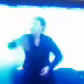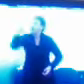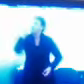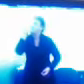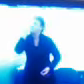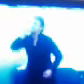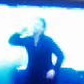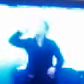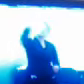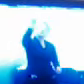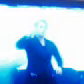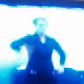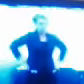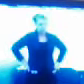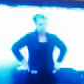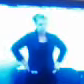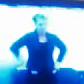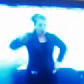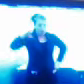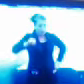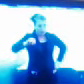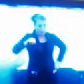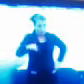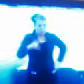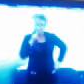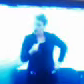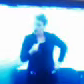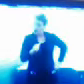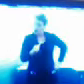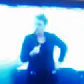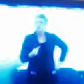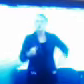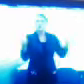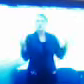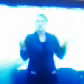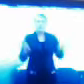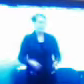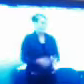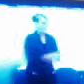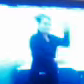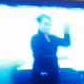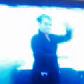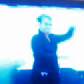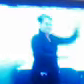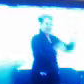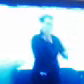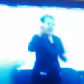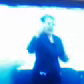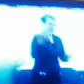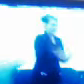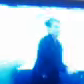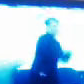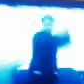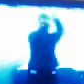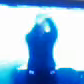on and on and on. And the cat says, "Now I'm going to eat you." And the carpenter said, "No, you're not." So what did he do? He grabbed an